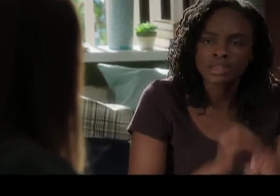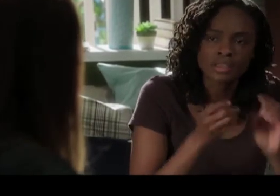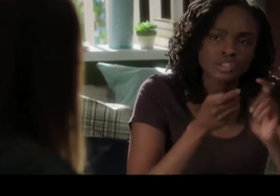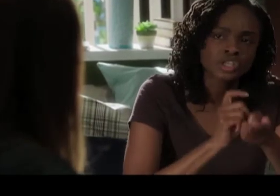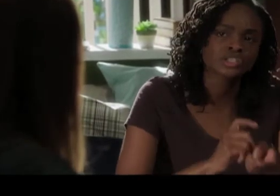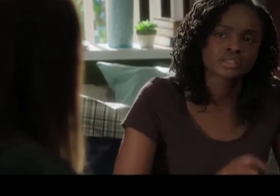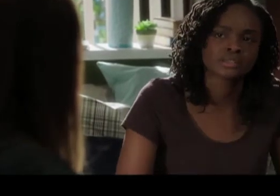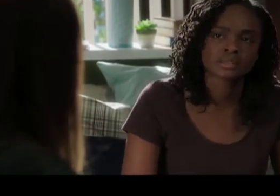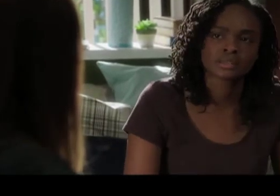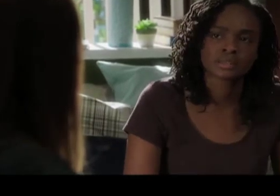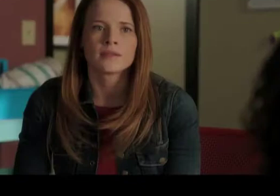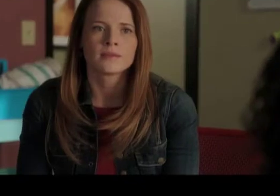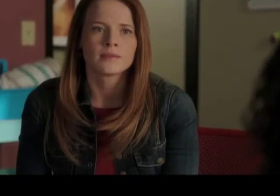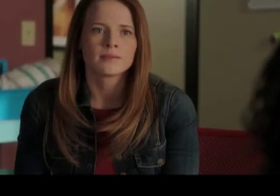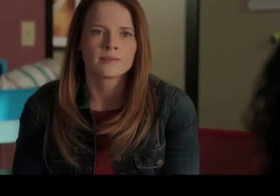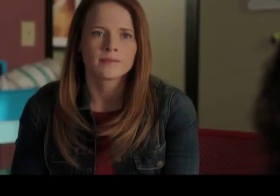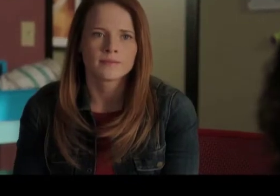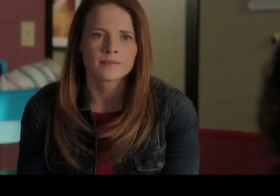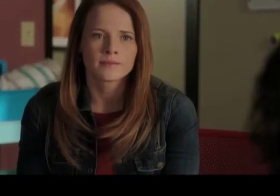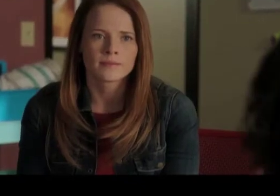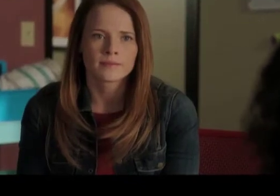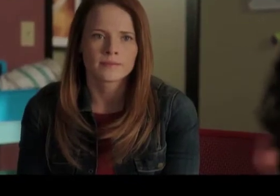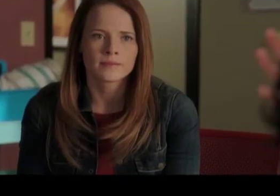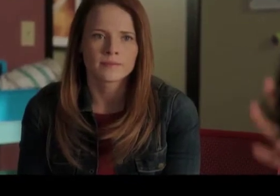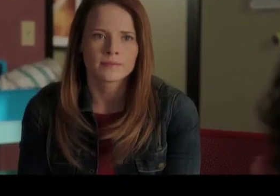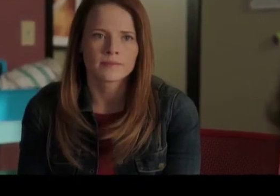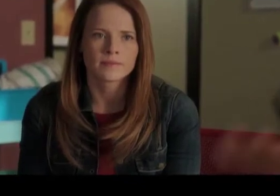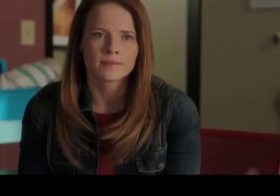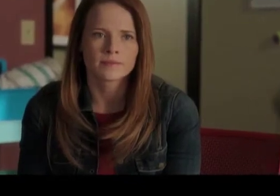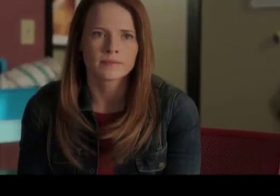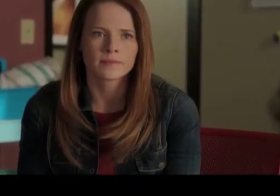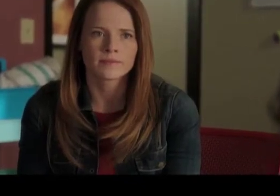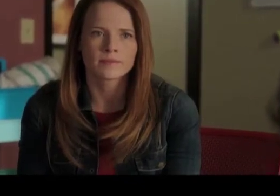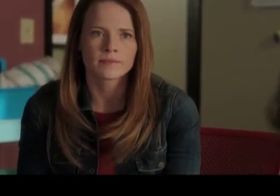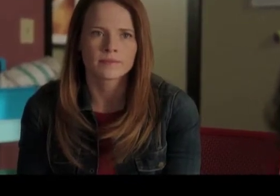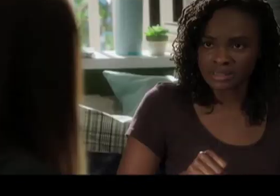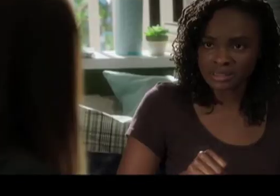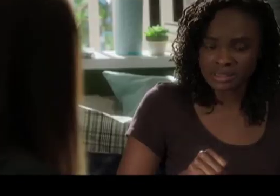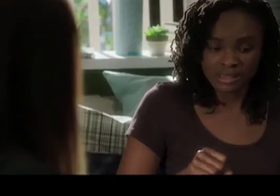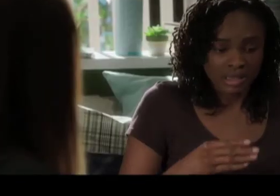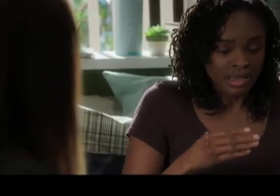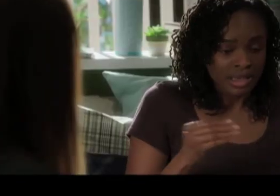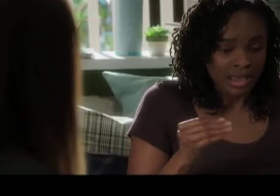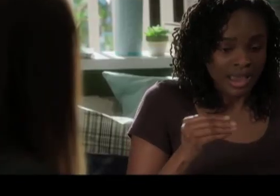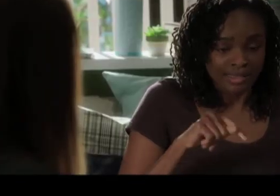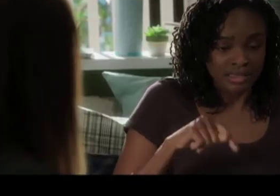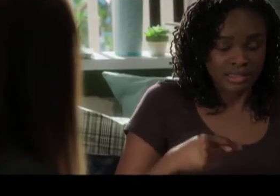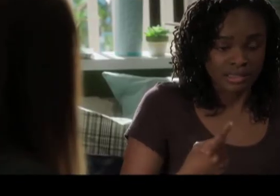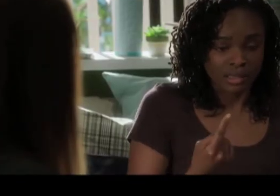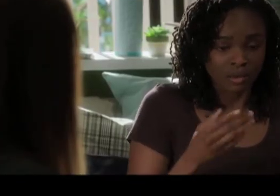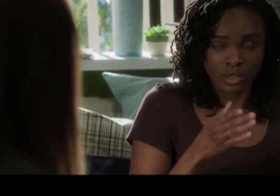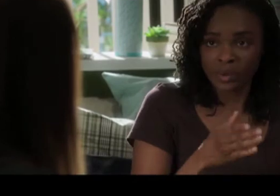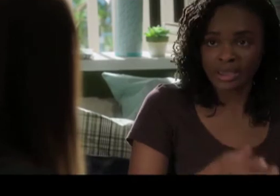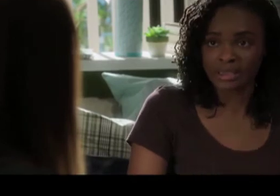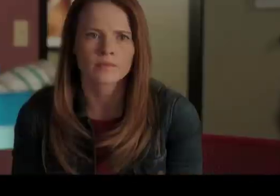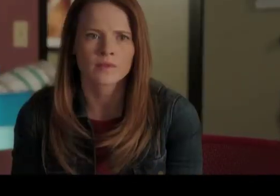Nothing changes. I need to be as loud as possible. And this is the only way I know